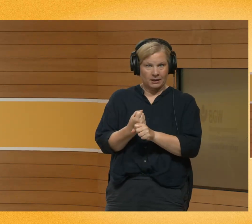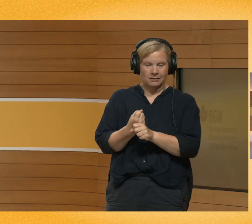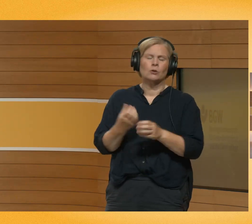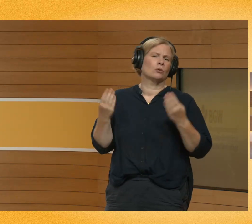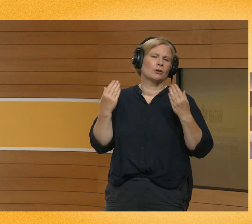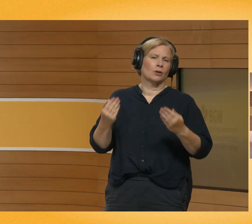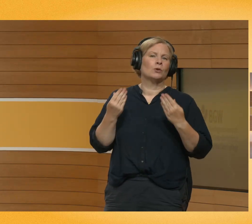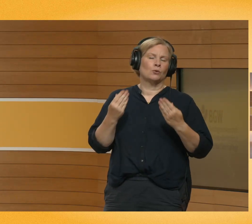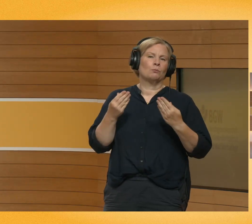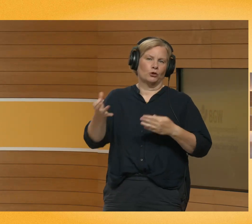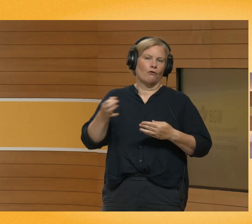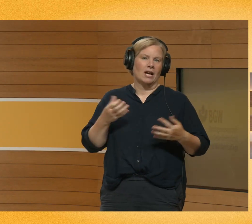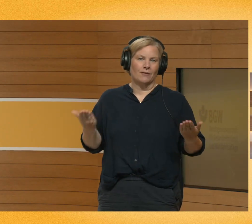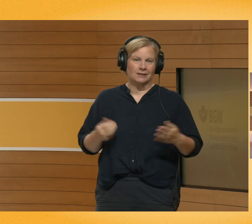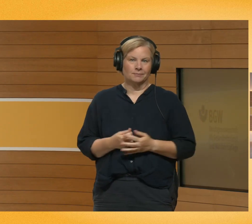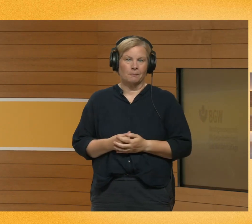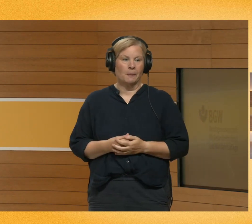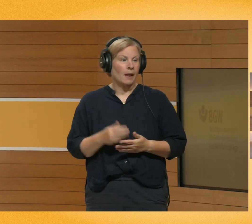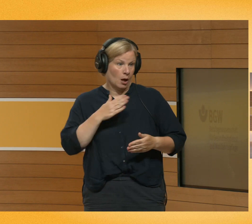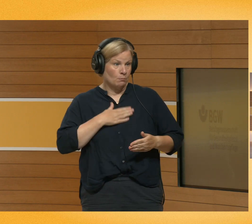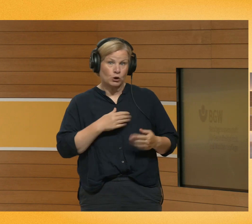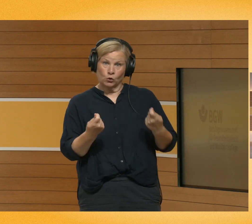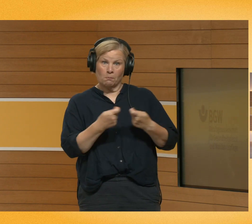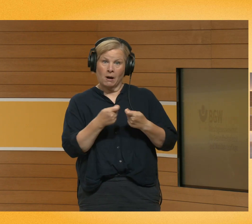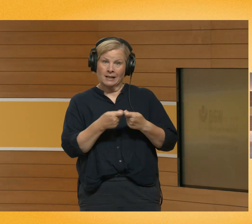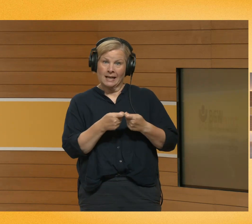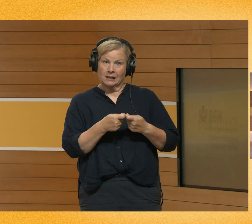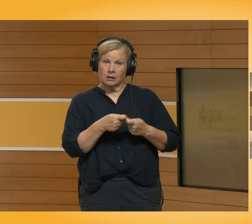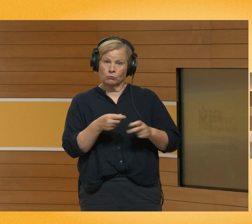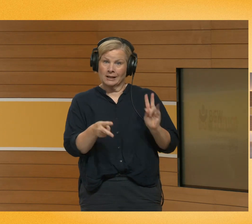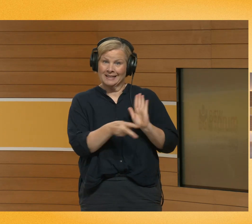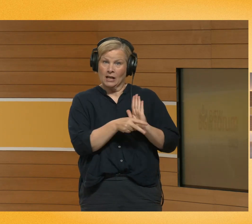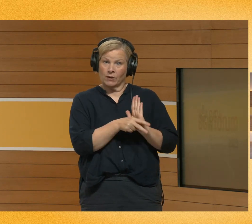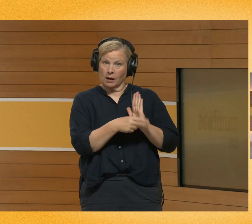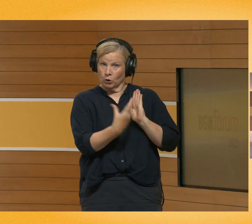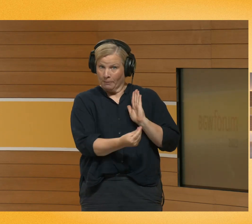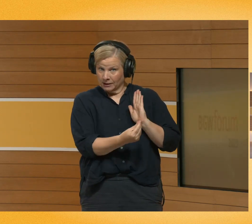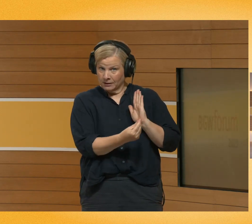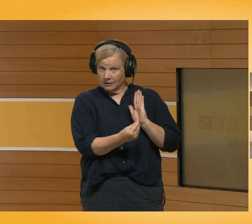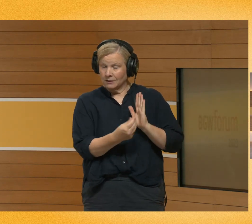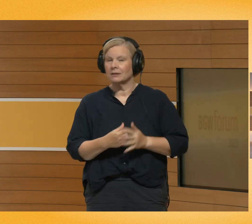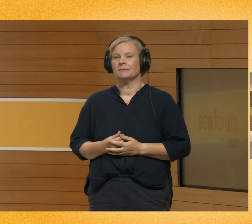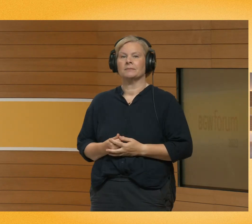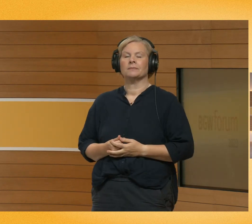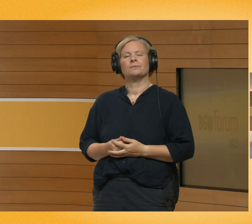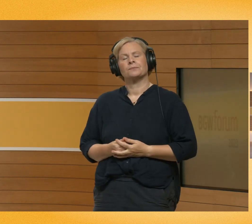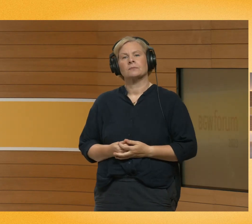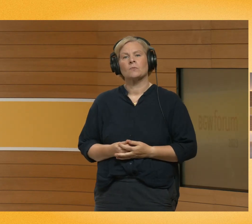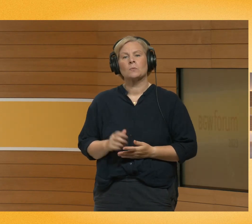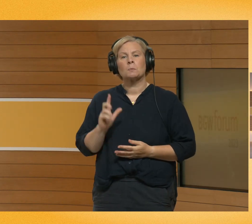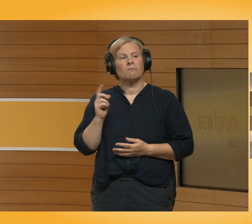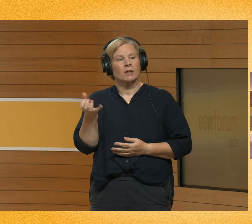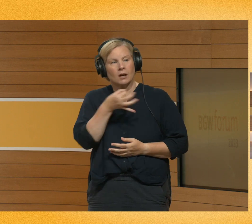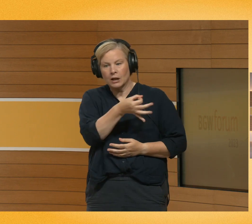I would actually now be interested, like, do you want to share something? Is your hospital considering the option to go